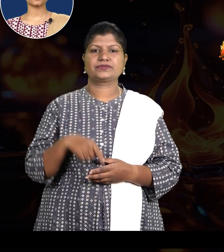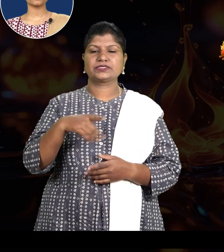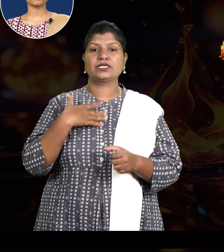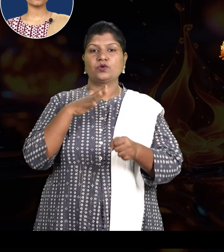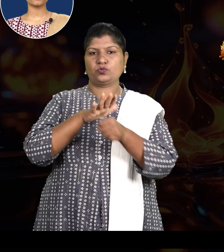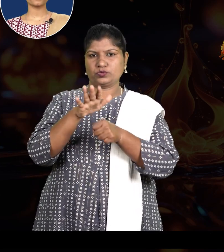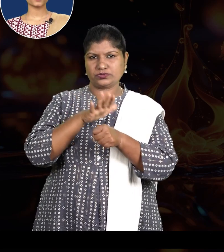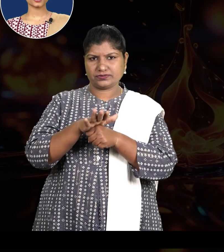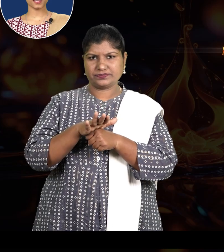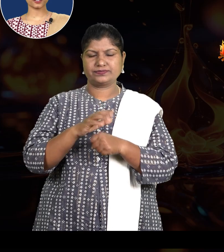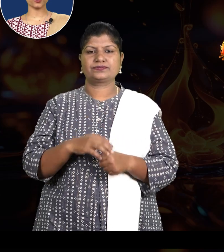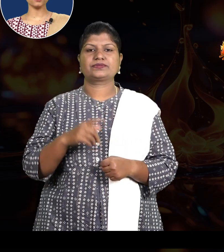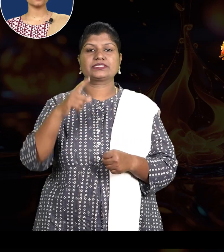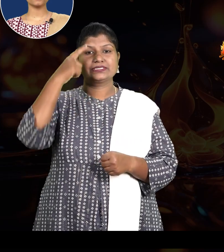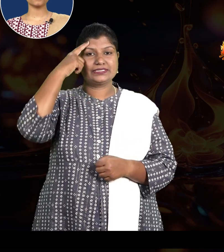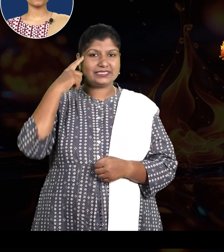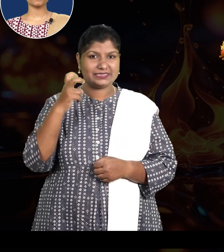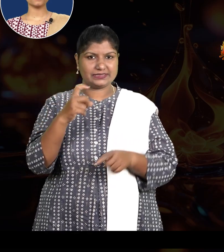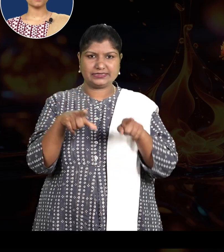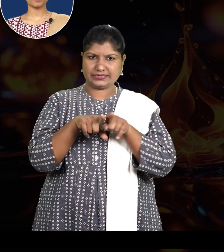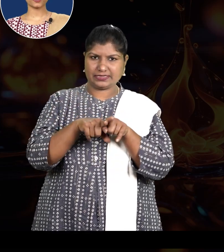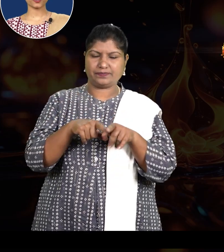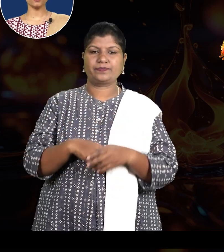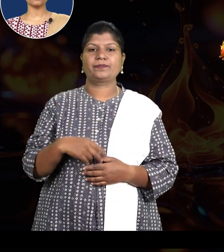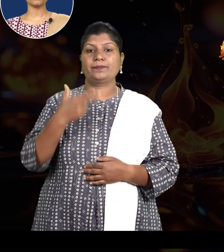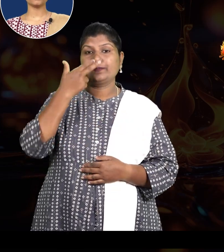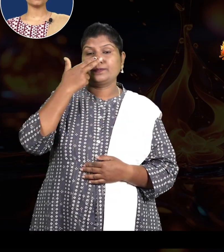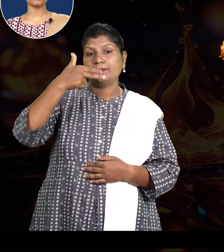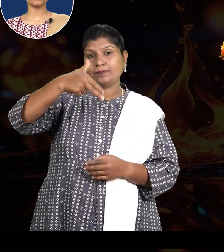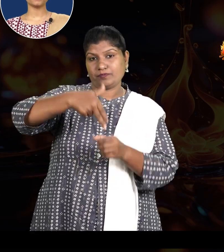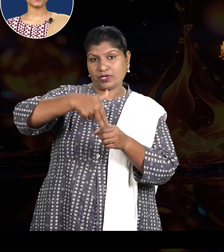wood, charcoal, petrol,